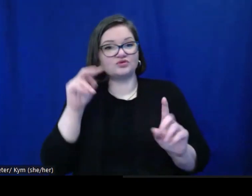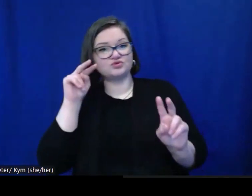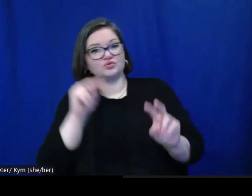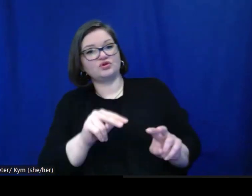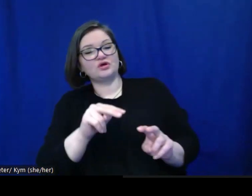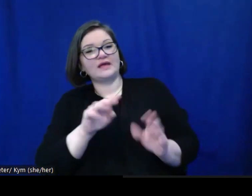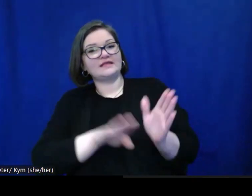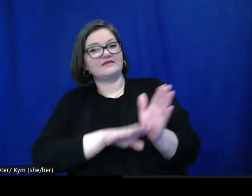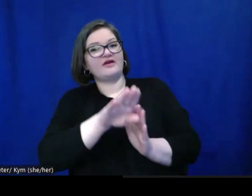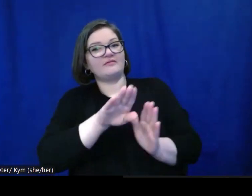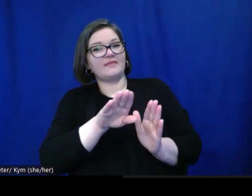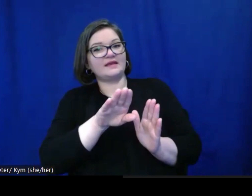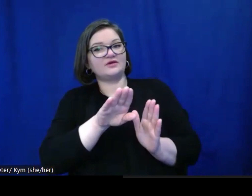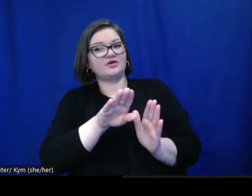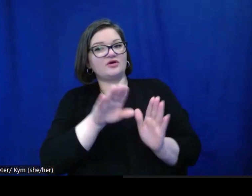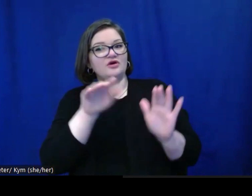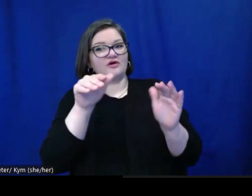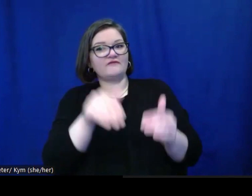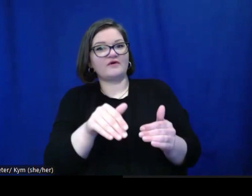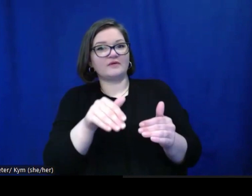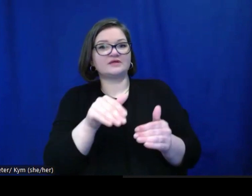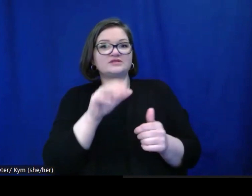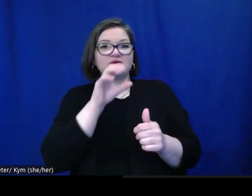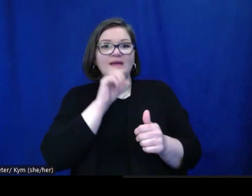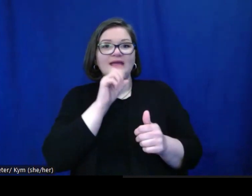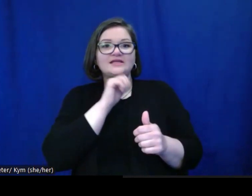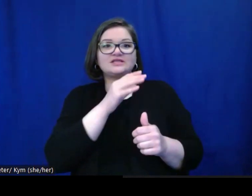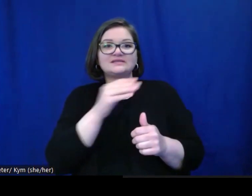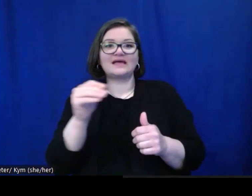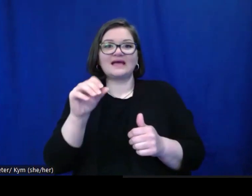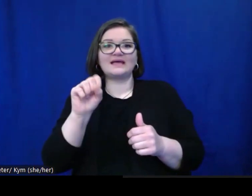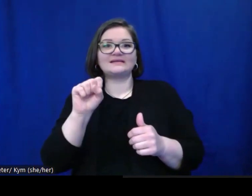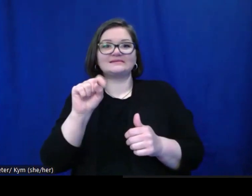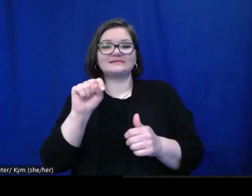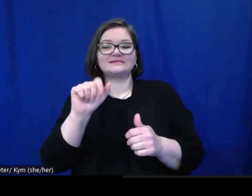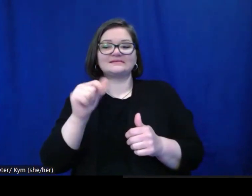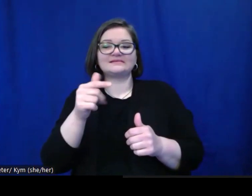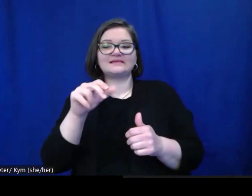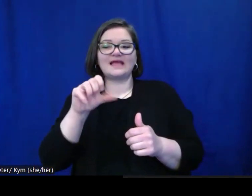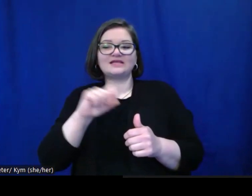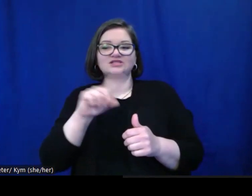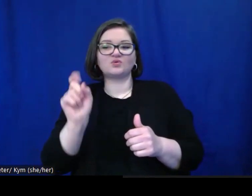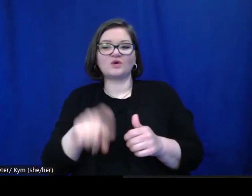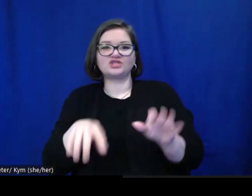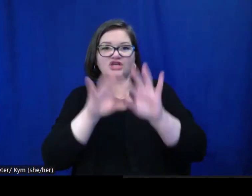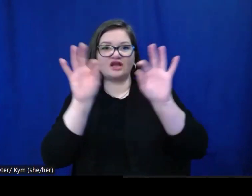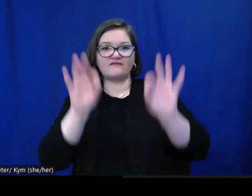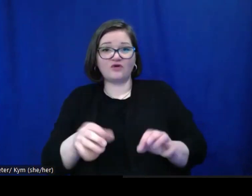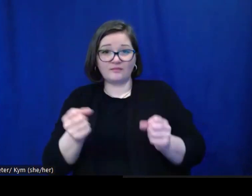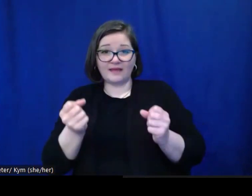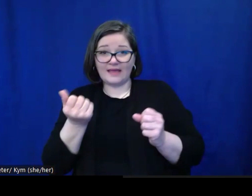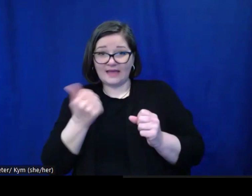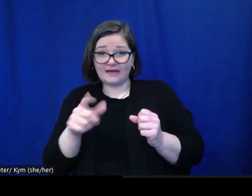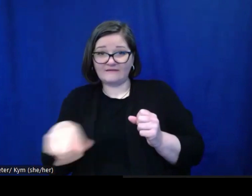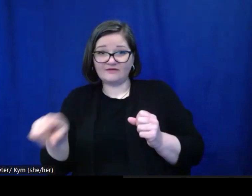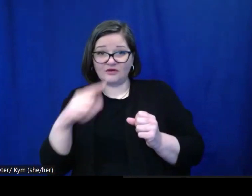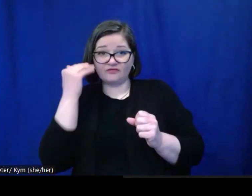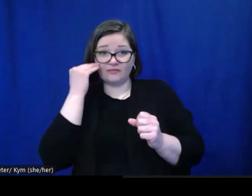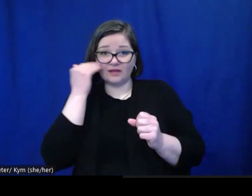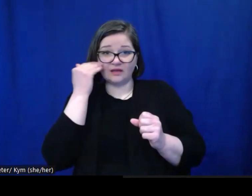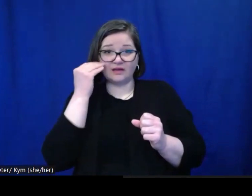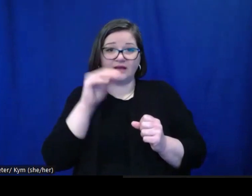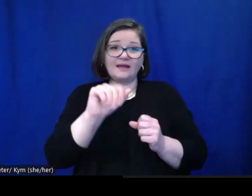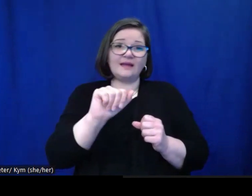focus, ages and stages questionnaire. Anybody familiar with this questionnaire? Few people. Ages and stages